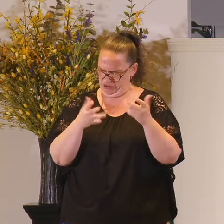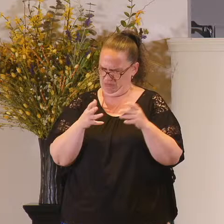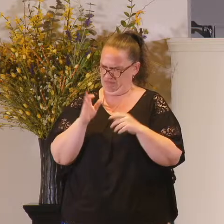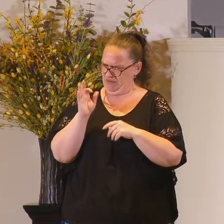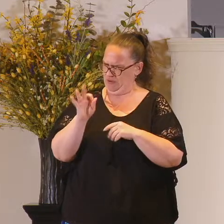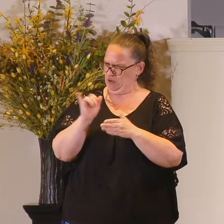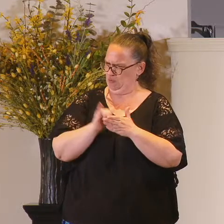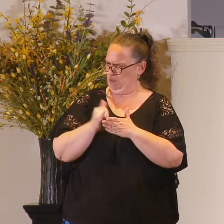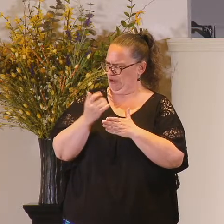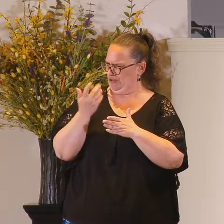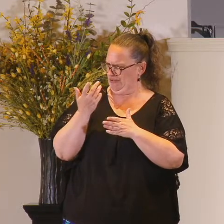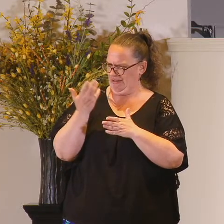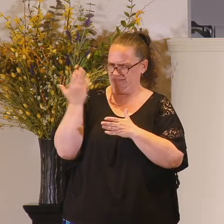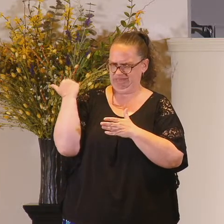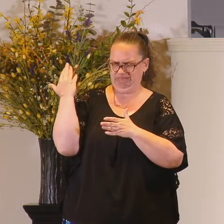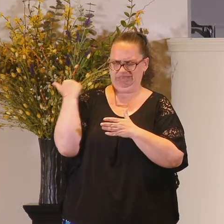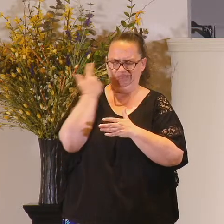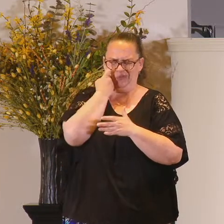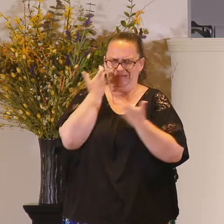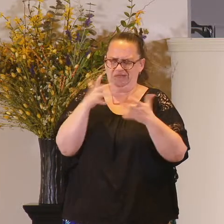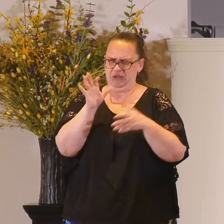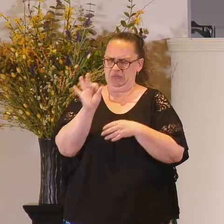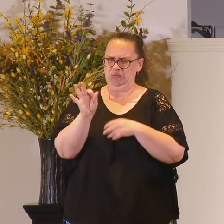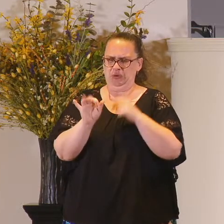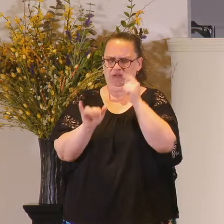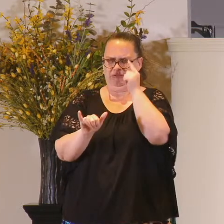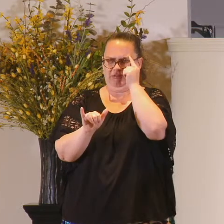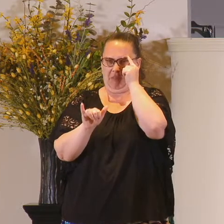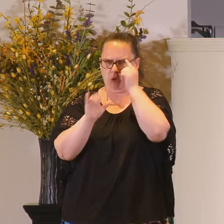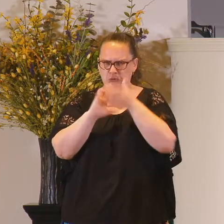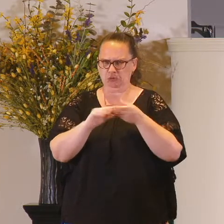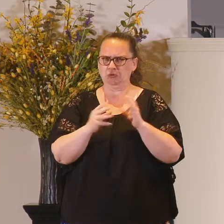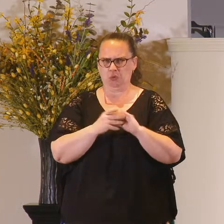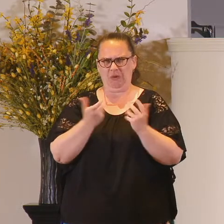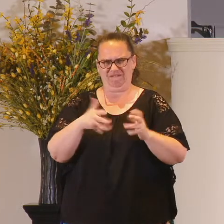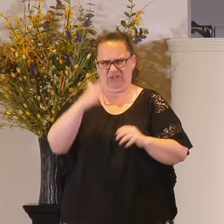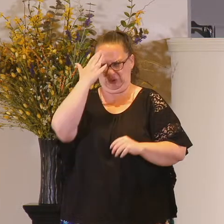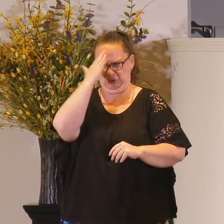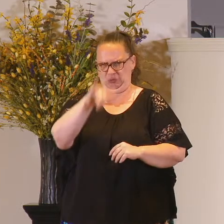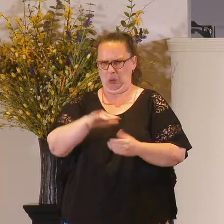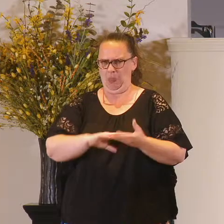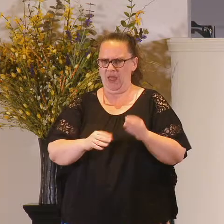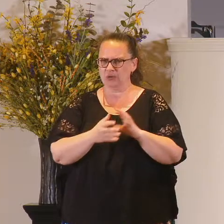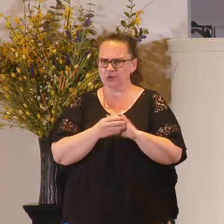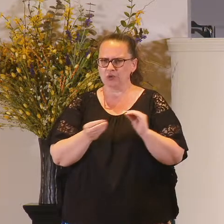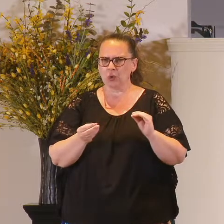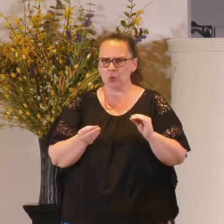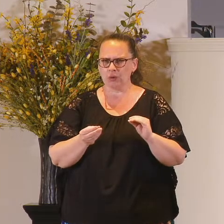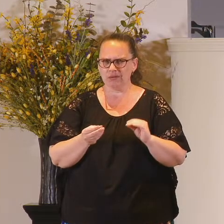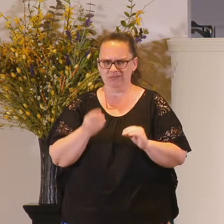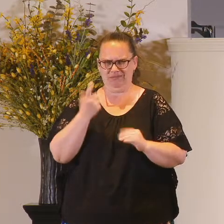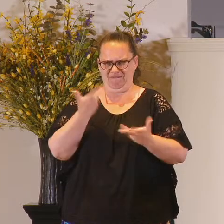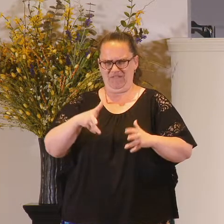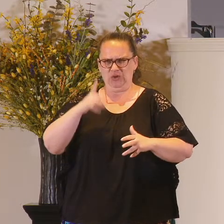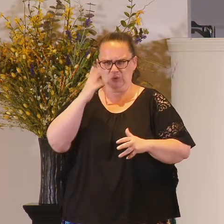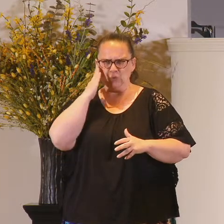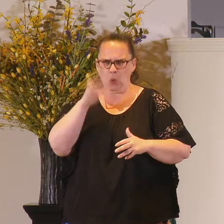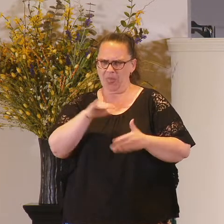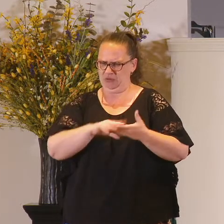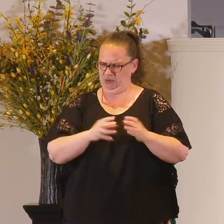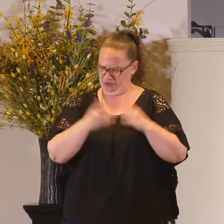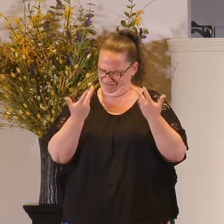ago. This seems very familiar. Haven't we heard this story